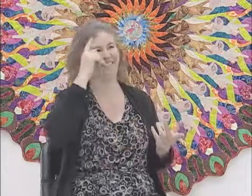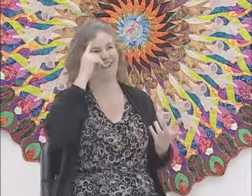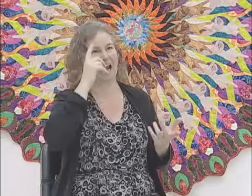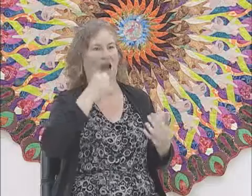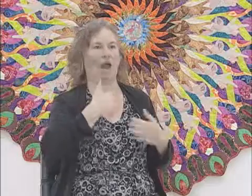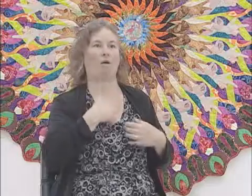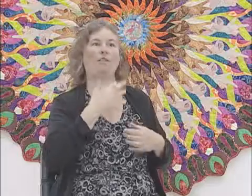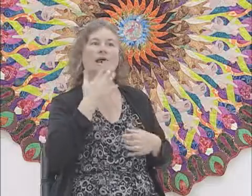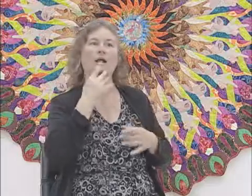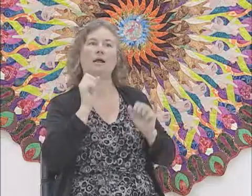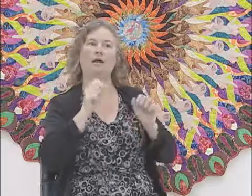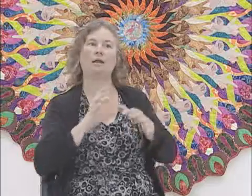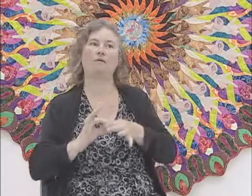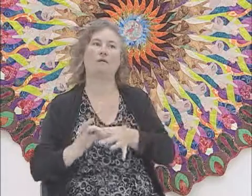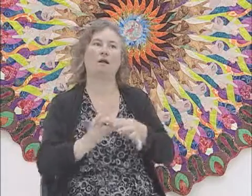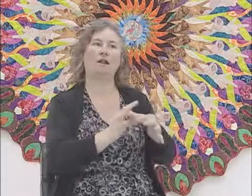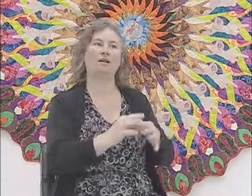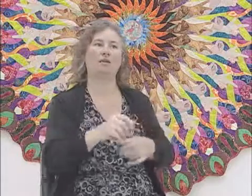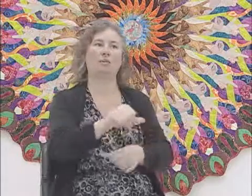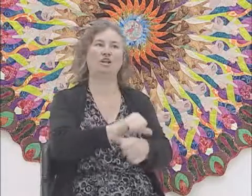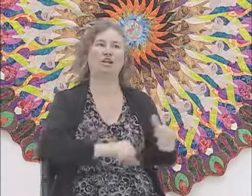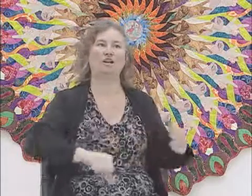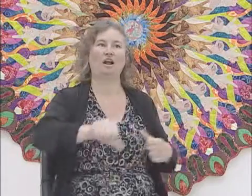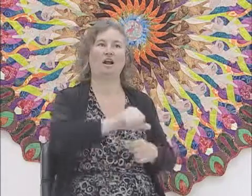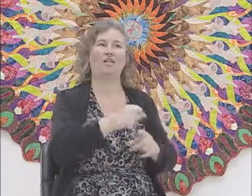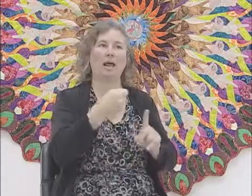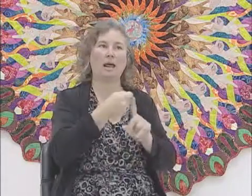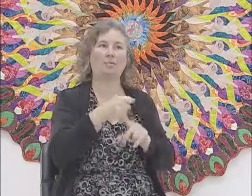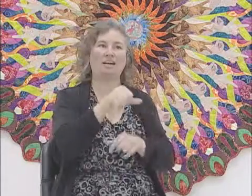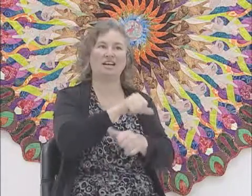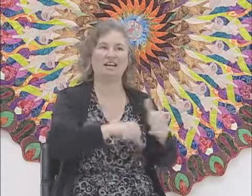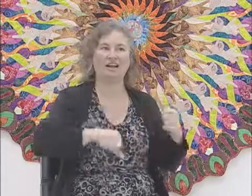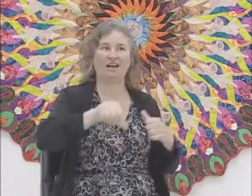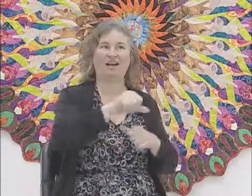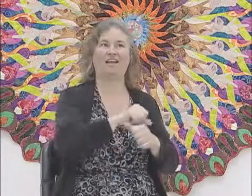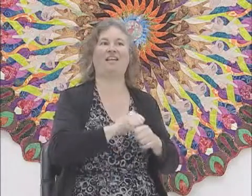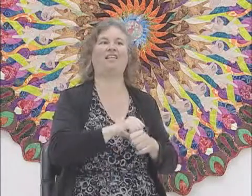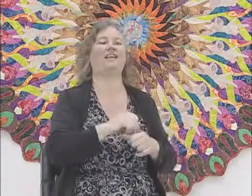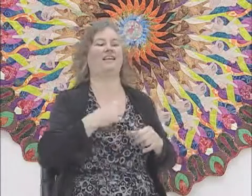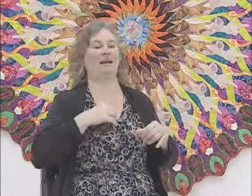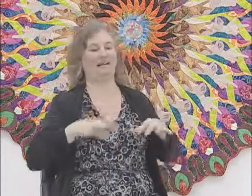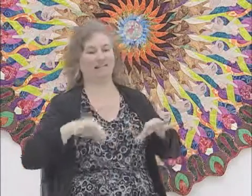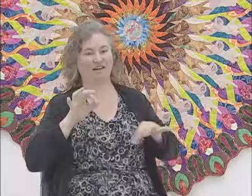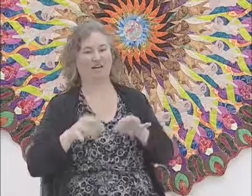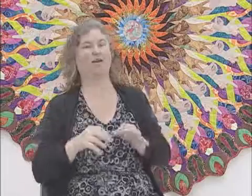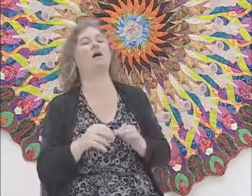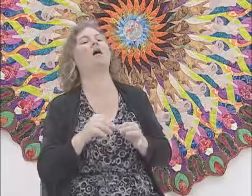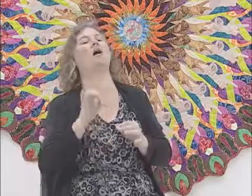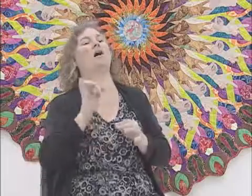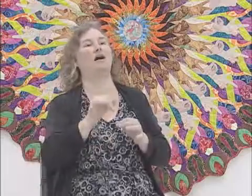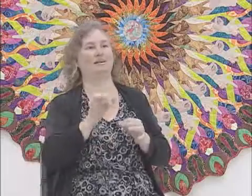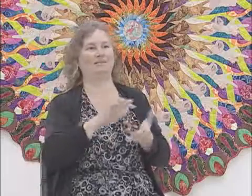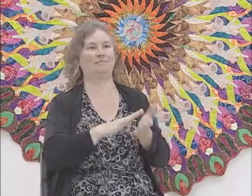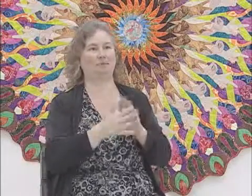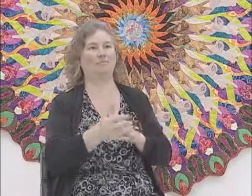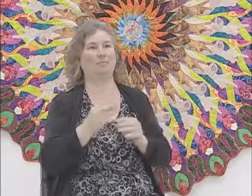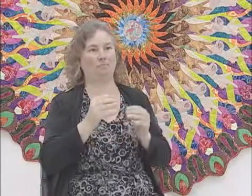But I had never really thought about how colors relate to each other, how they influence and impact upon each other. So